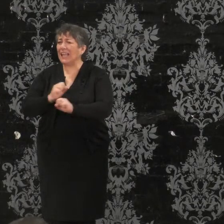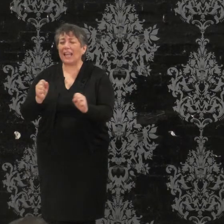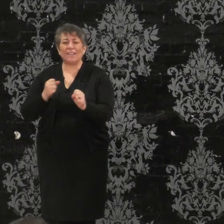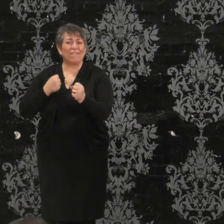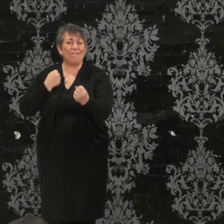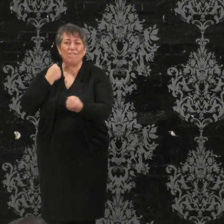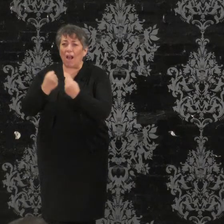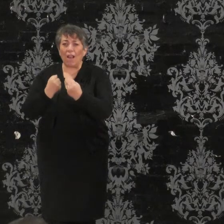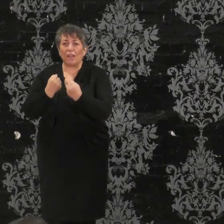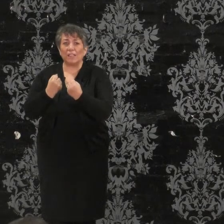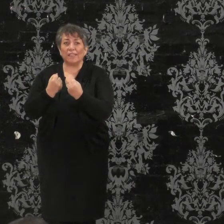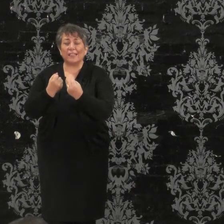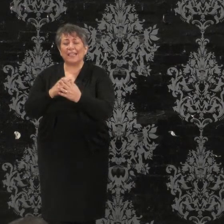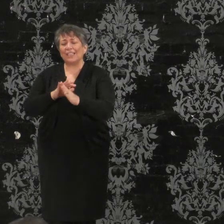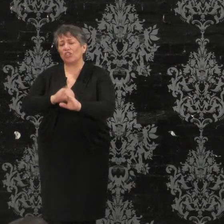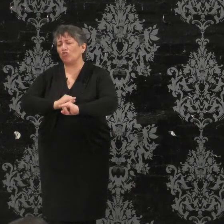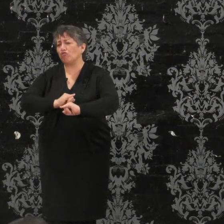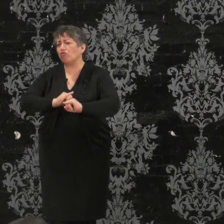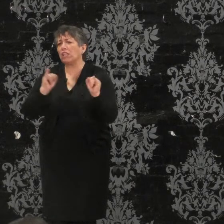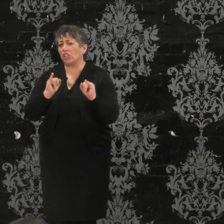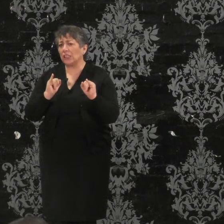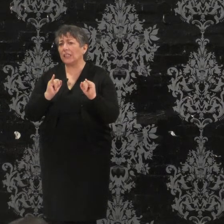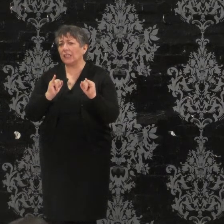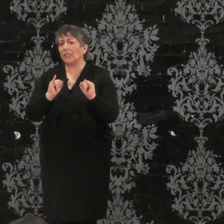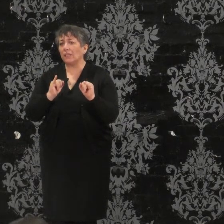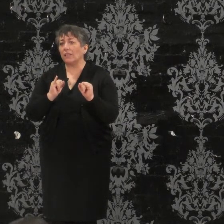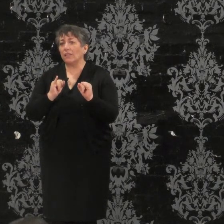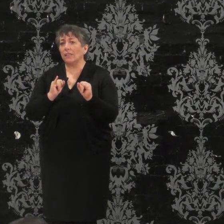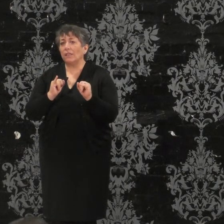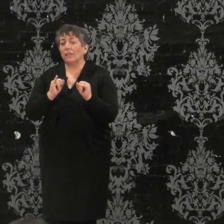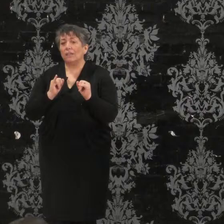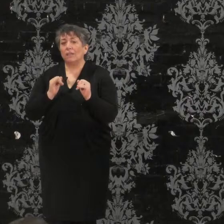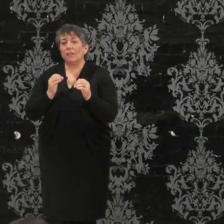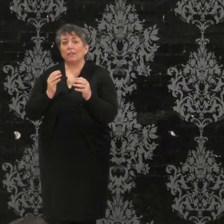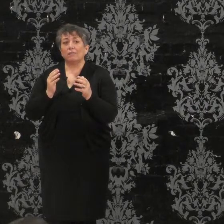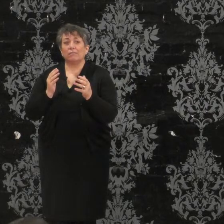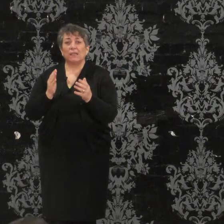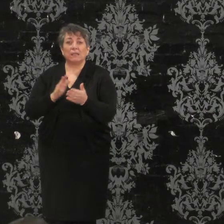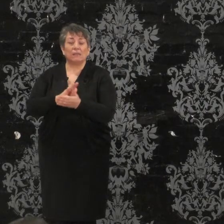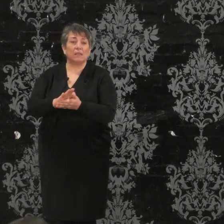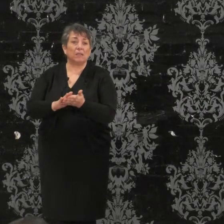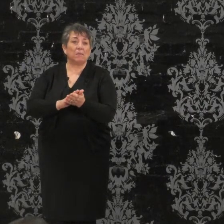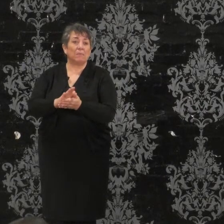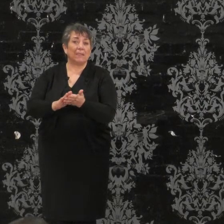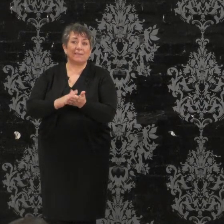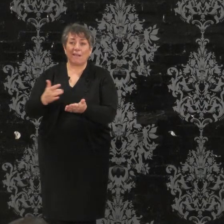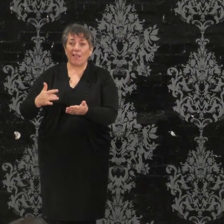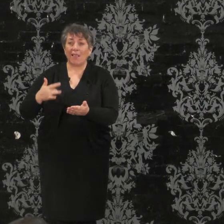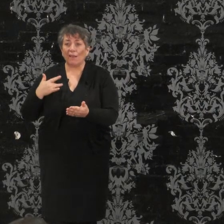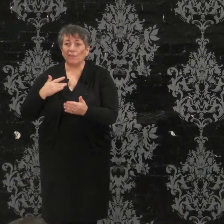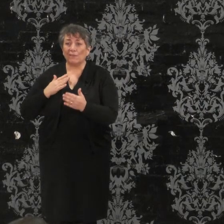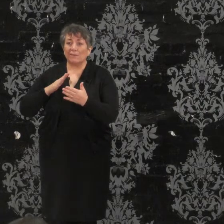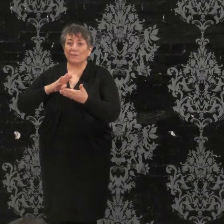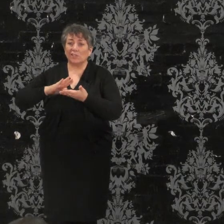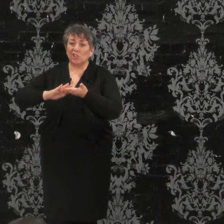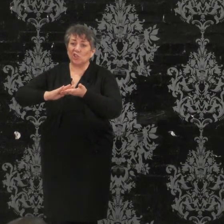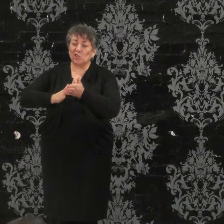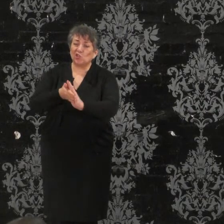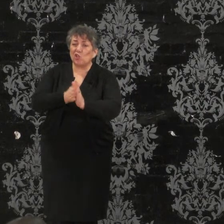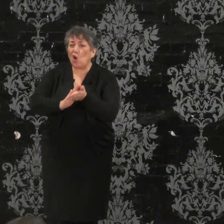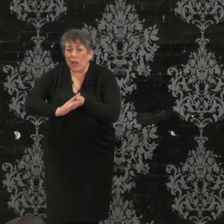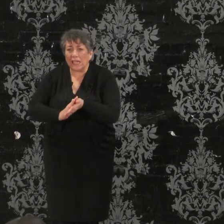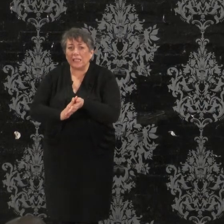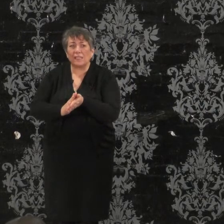an utter tragedy. It leaves lives destroyed and families grieving. It